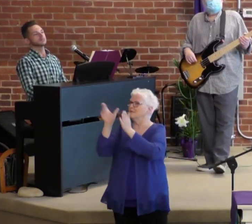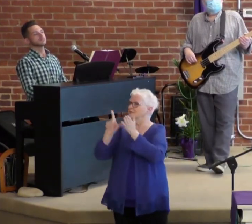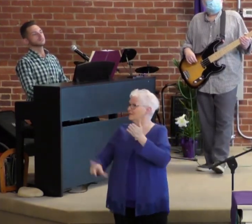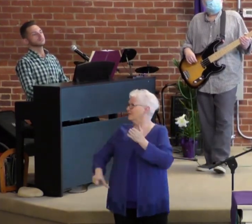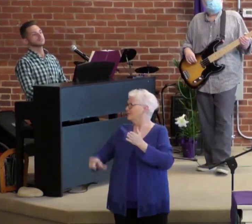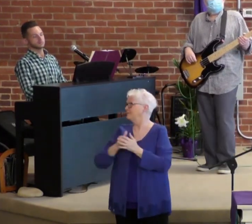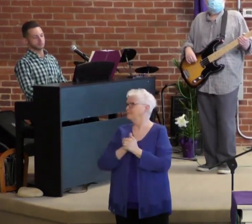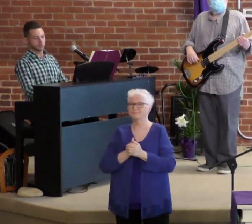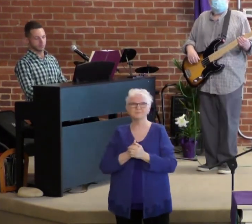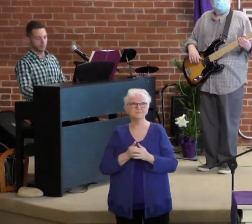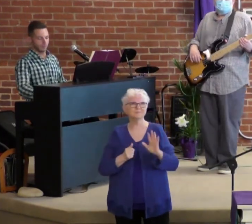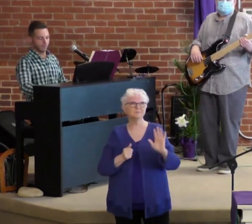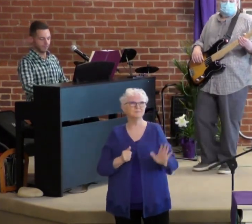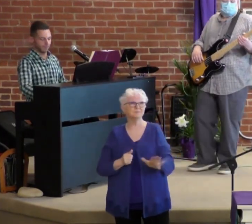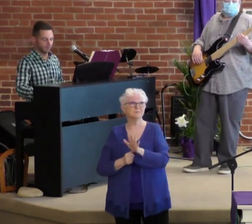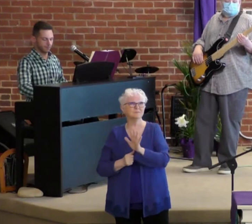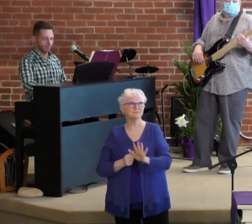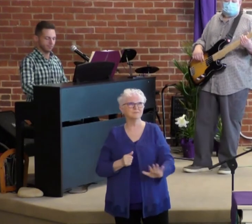we sing together.